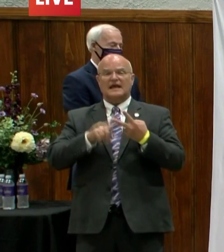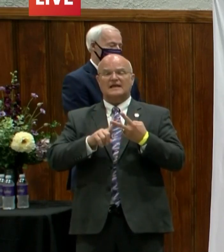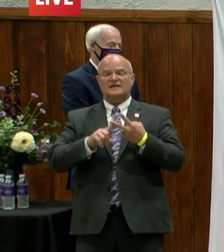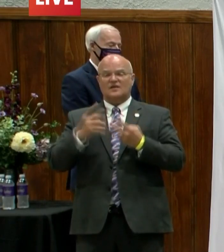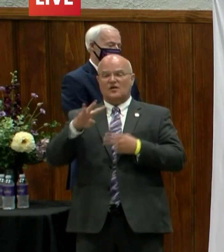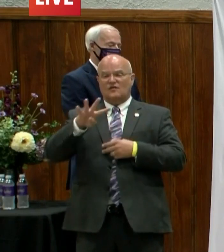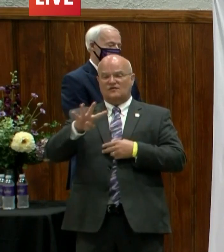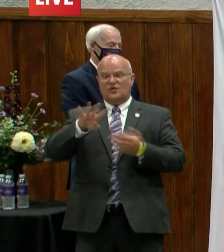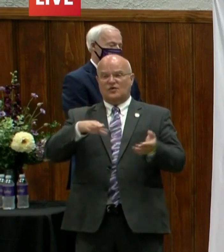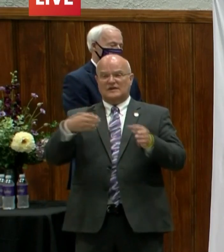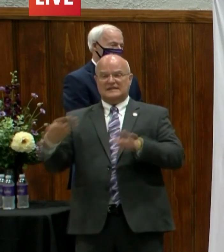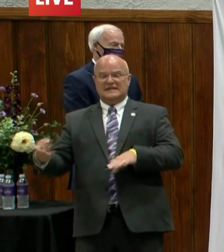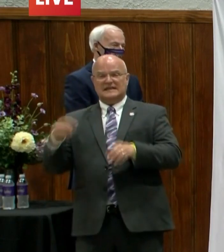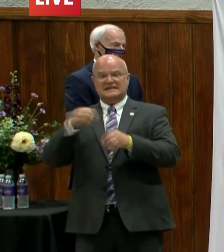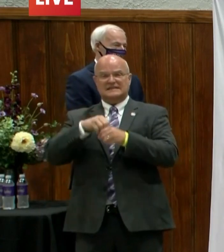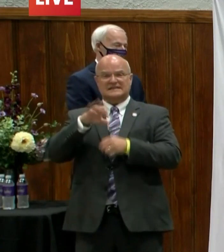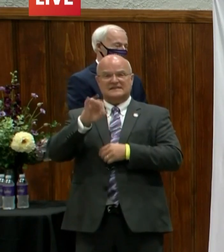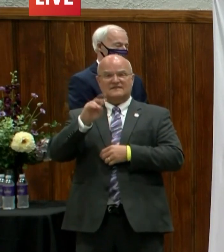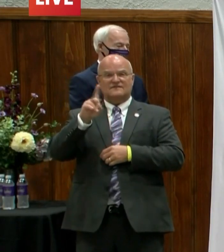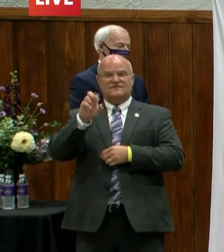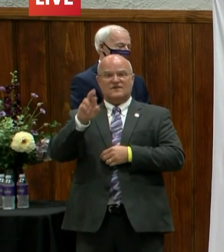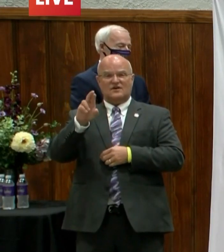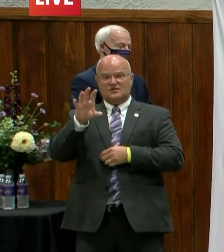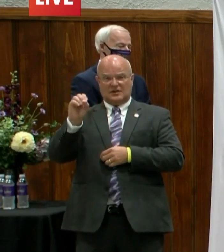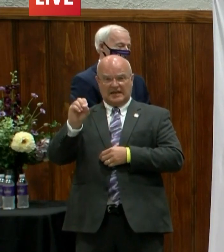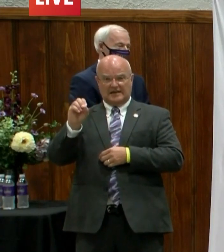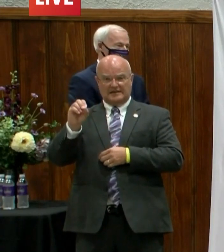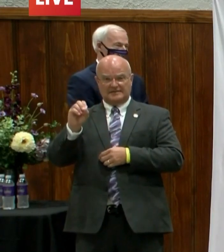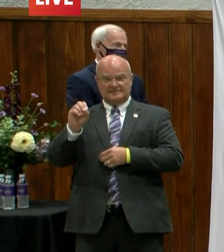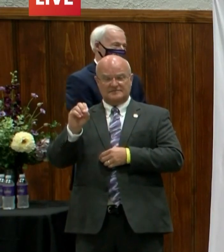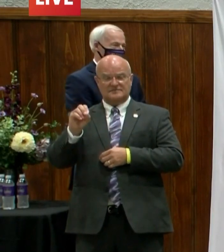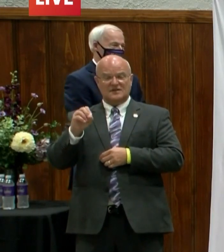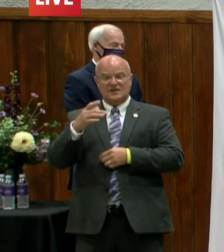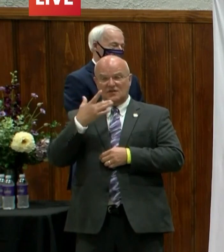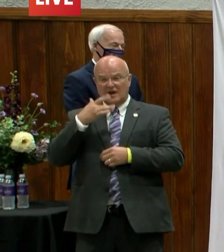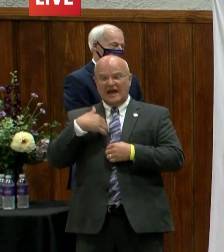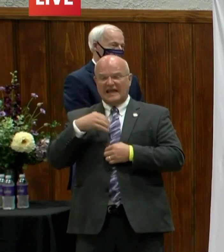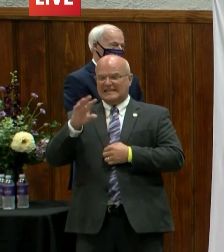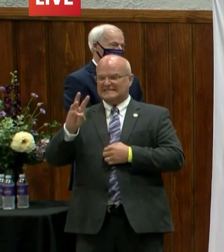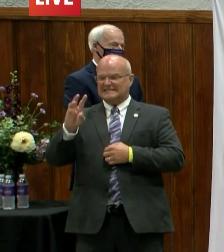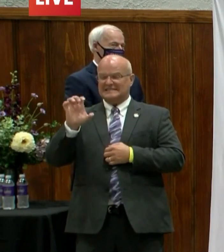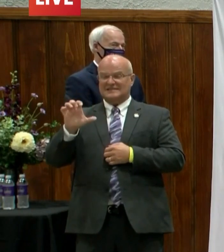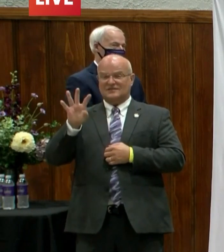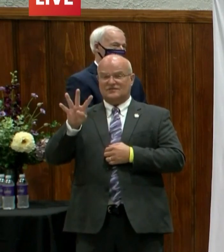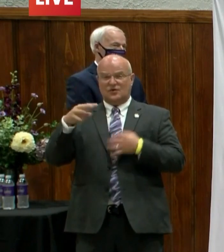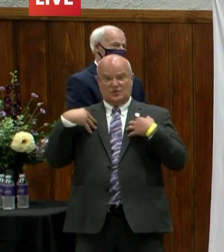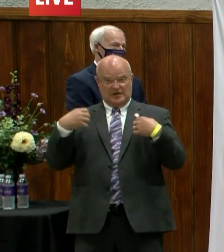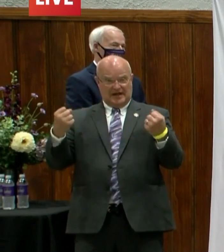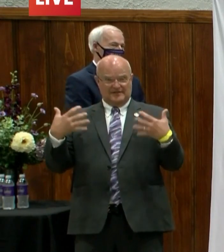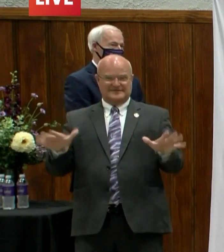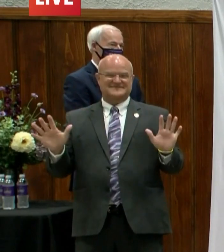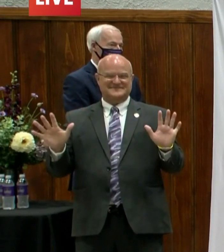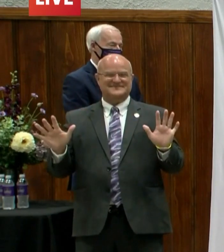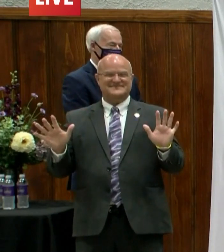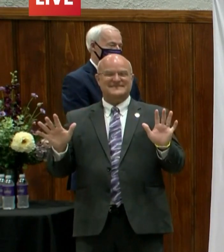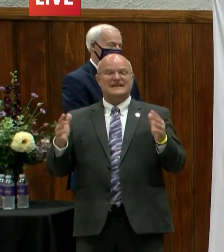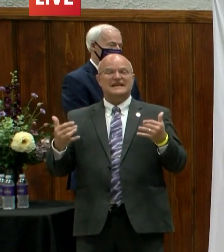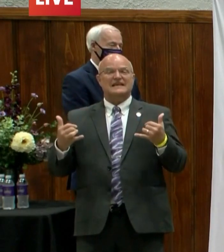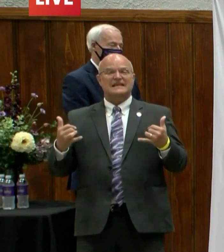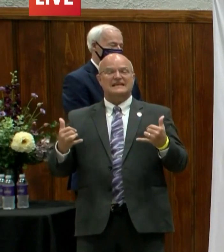4 deaths in Faulkner County from COVID-19. Fortunately, we've also had 604 who have recovered.